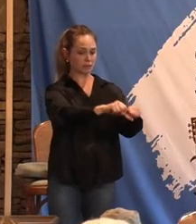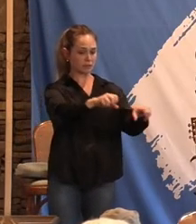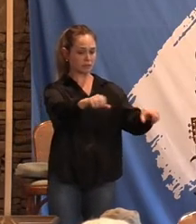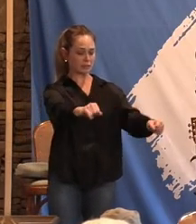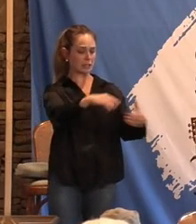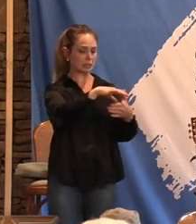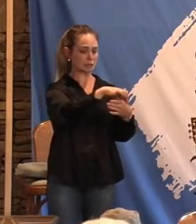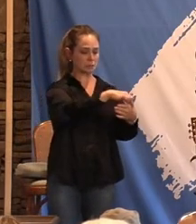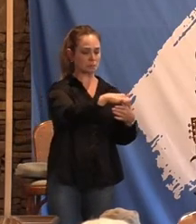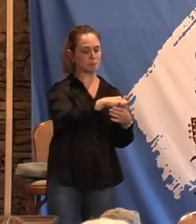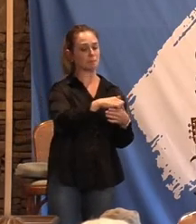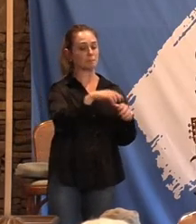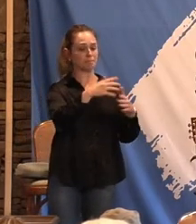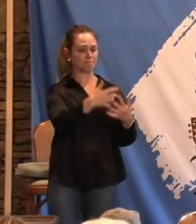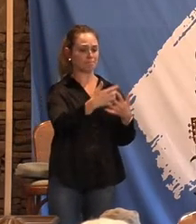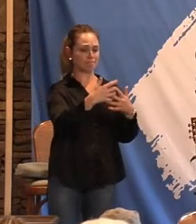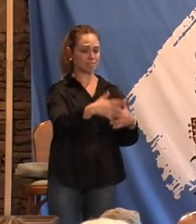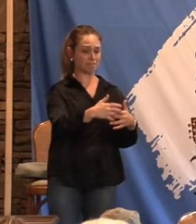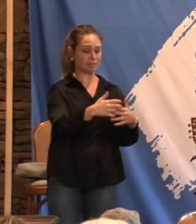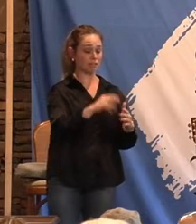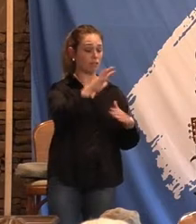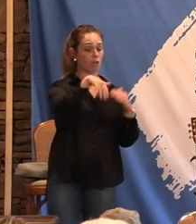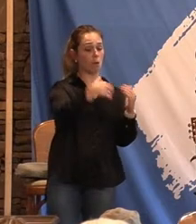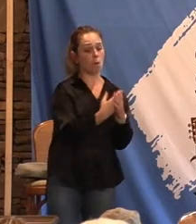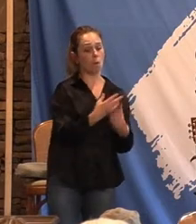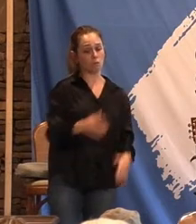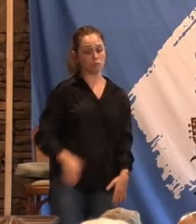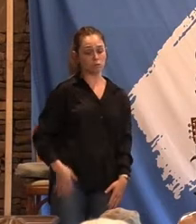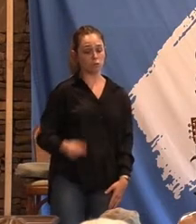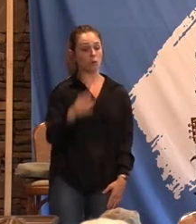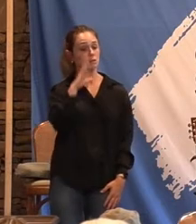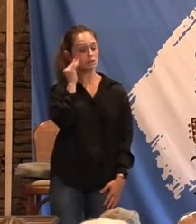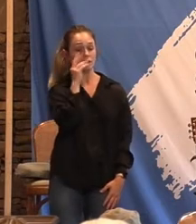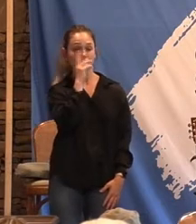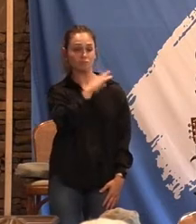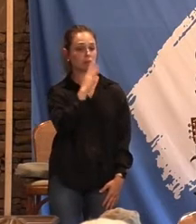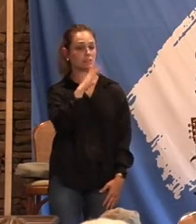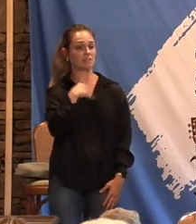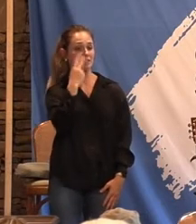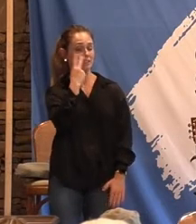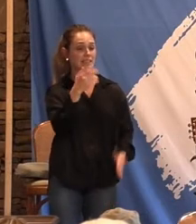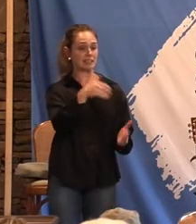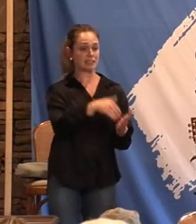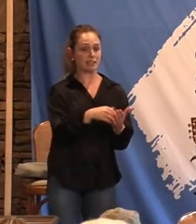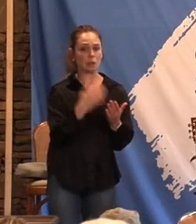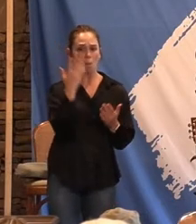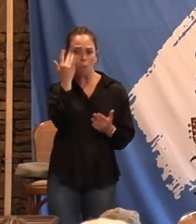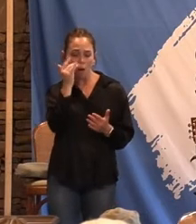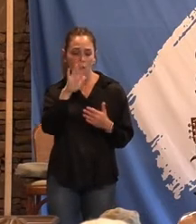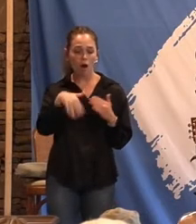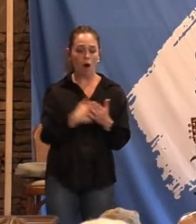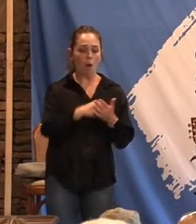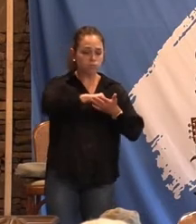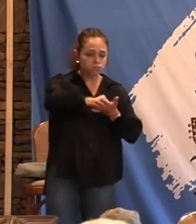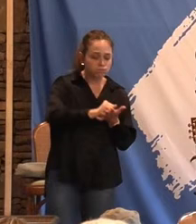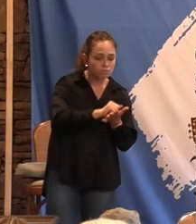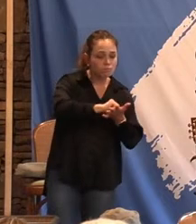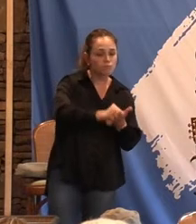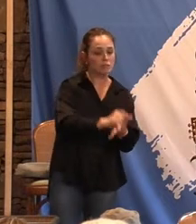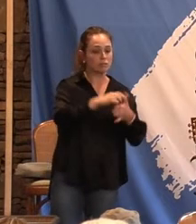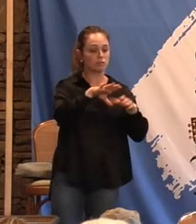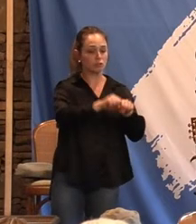meat machine? Now all the cats and dogs and rats will never more be seen, for they'll all be ground to sausage meat